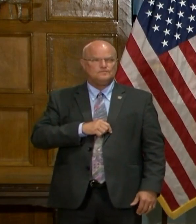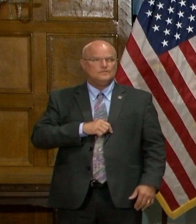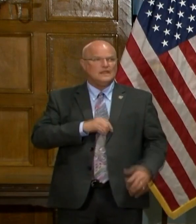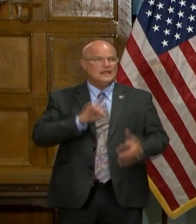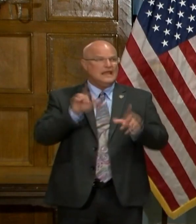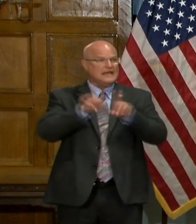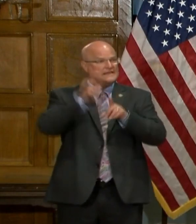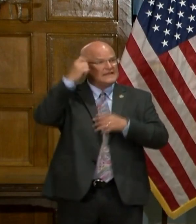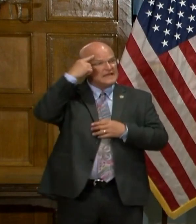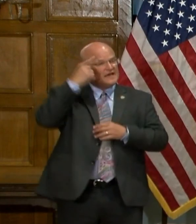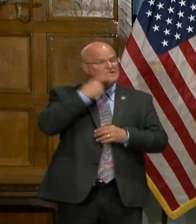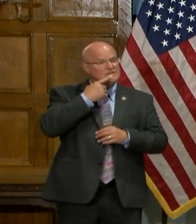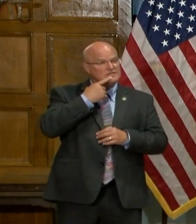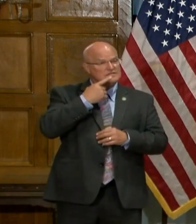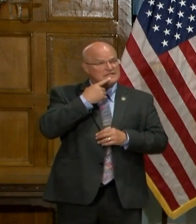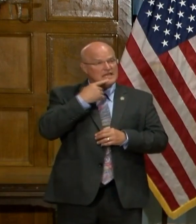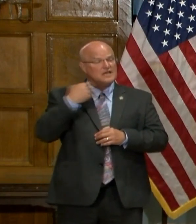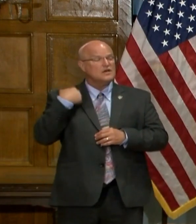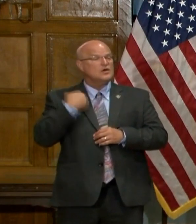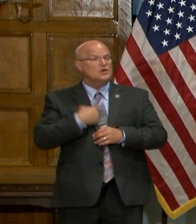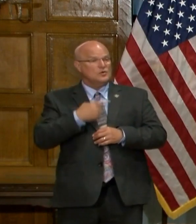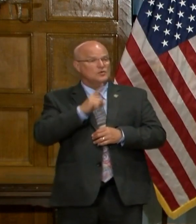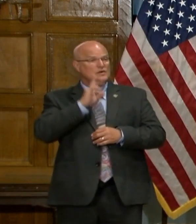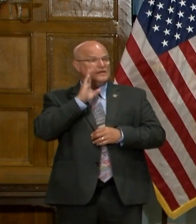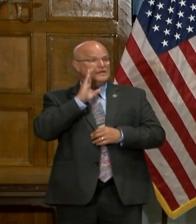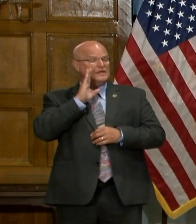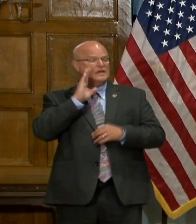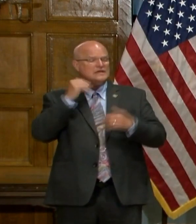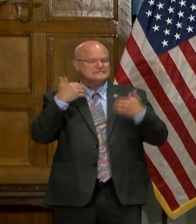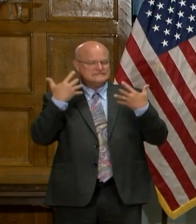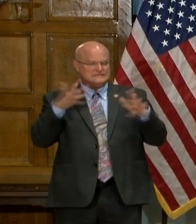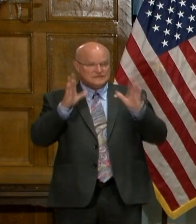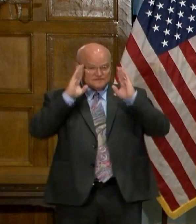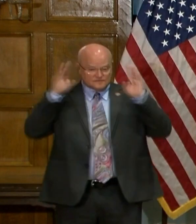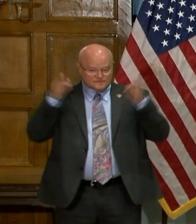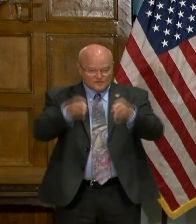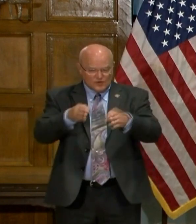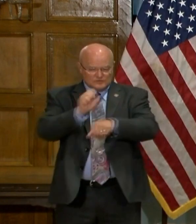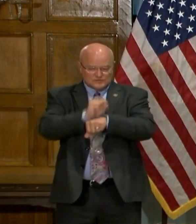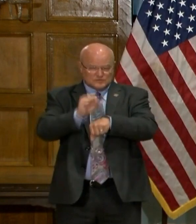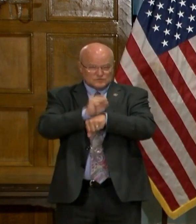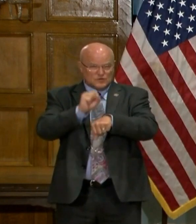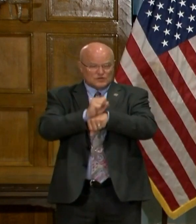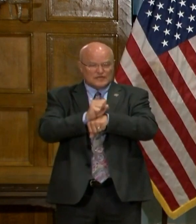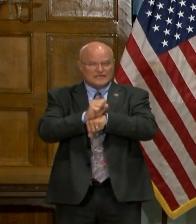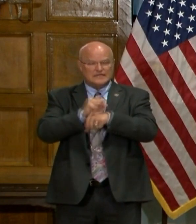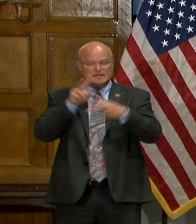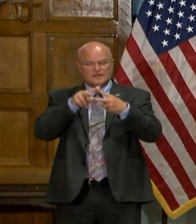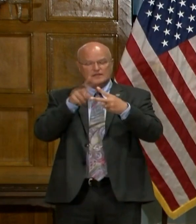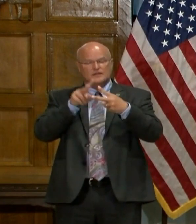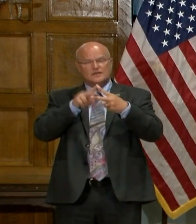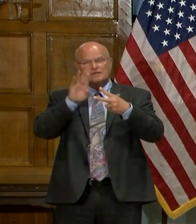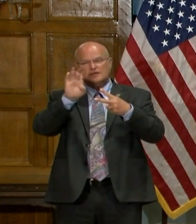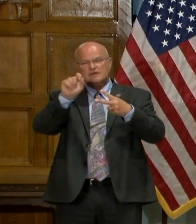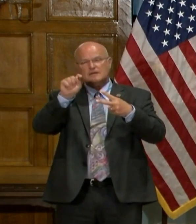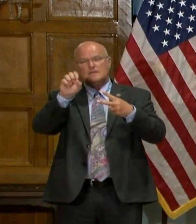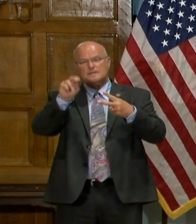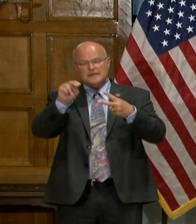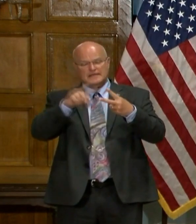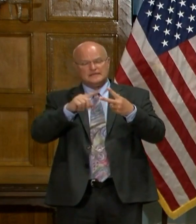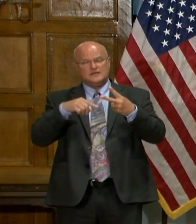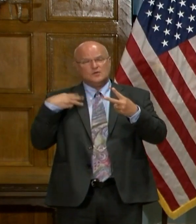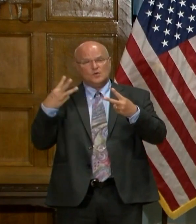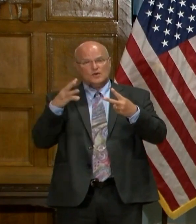And as the governor has mentioned, we've been focusing efforts in Benton and Washington County. We're starting to see